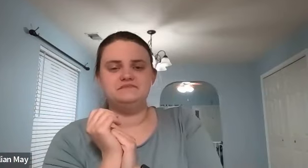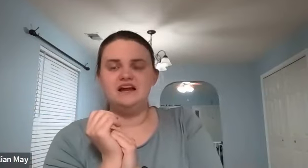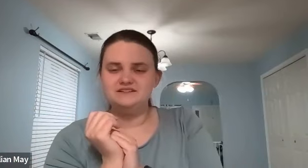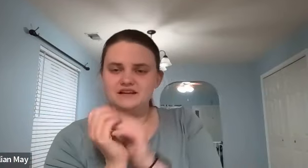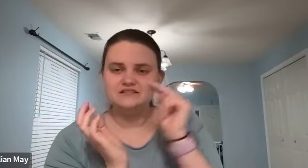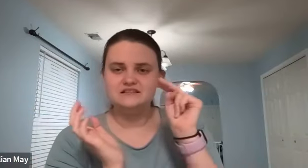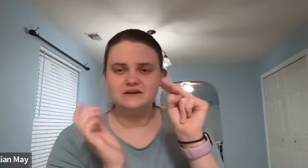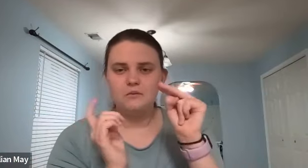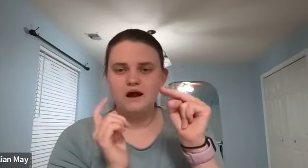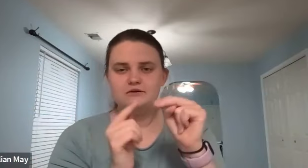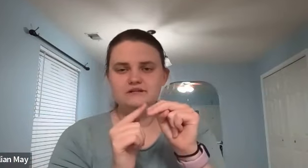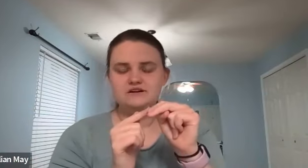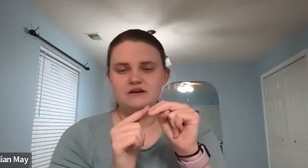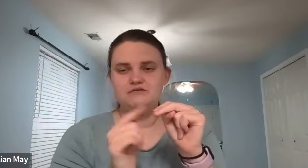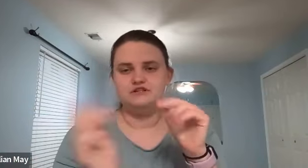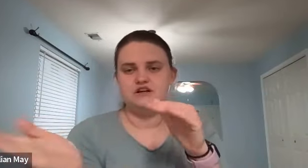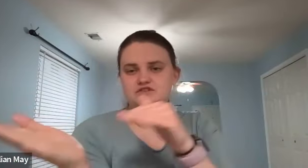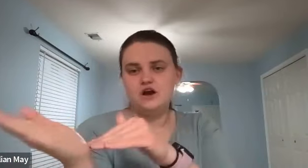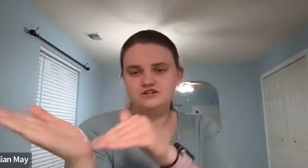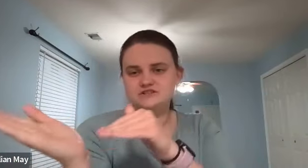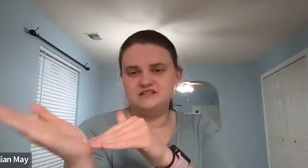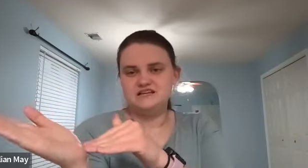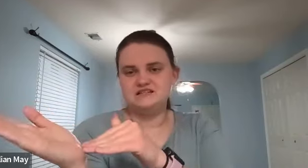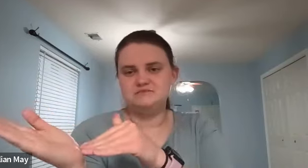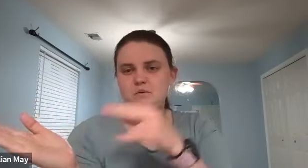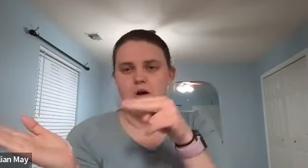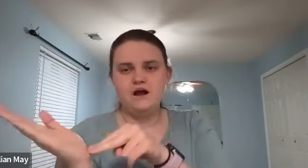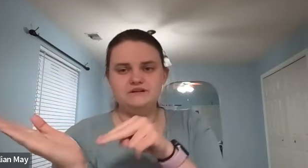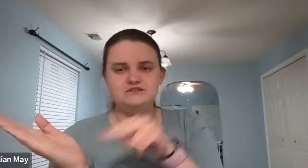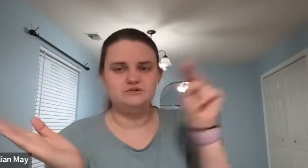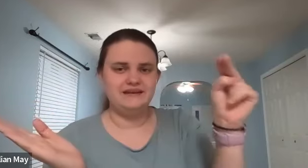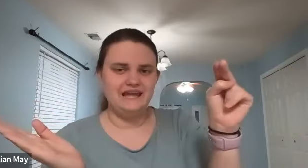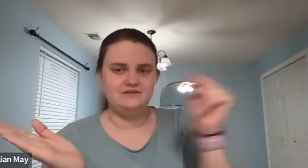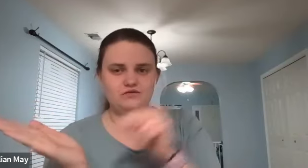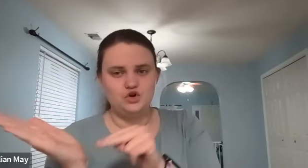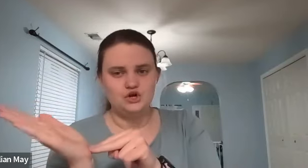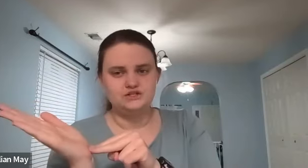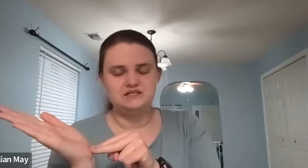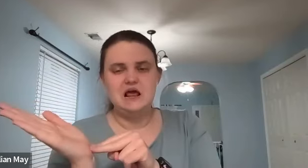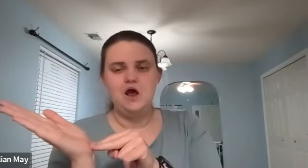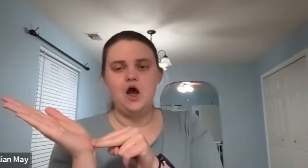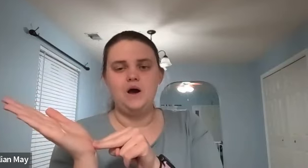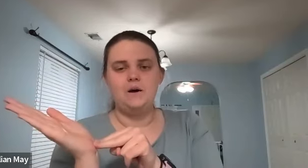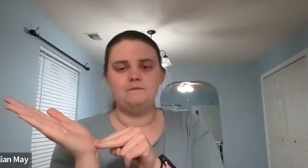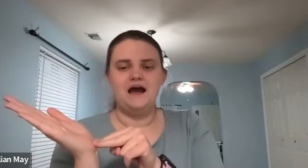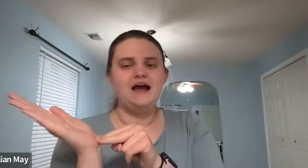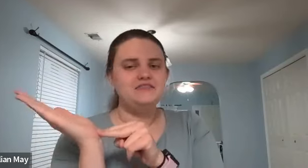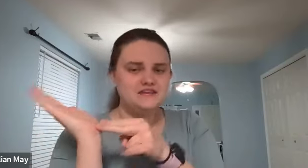I used to think, why are we okay if doctor's this, but why are we still doing an N for nurse? I think it's